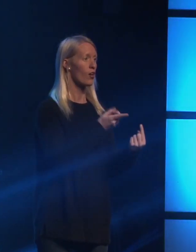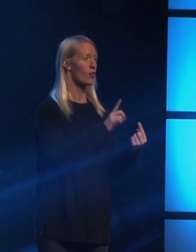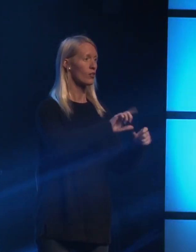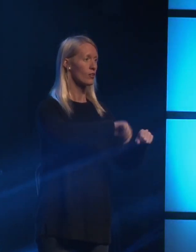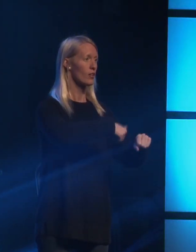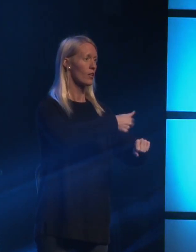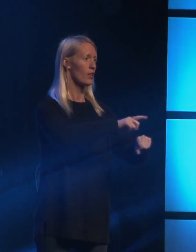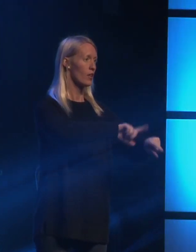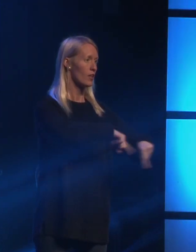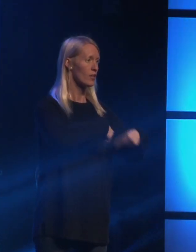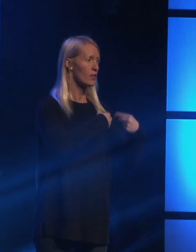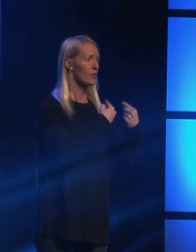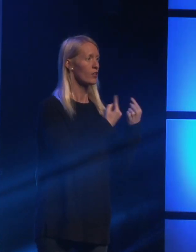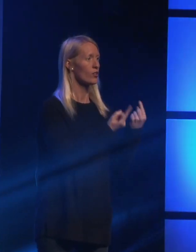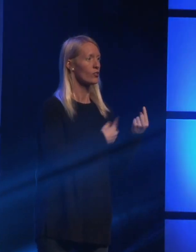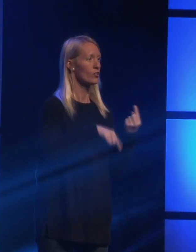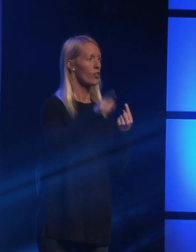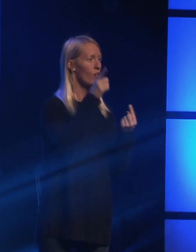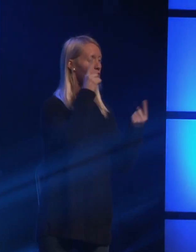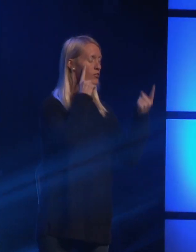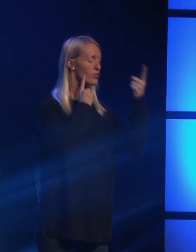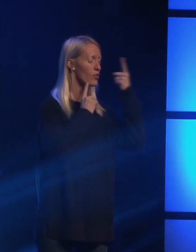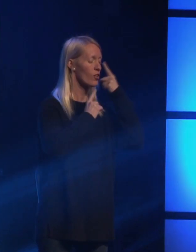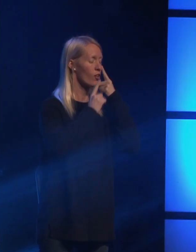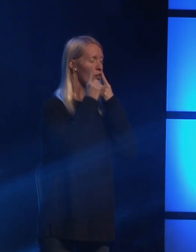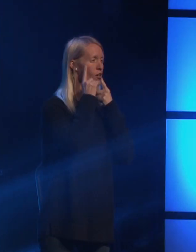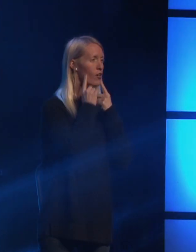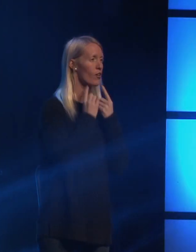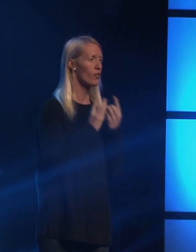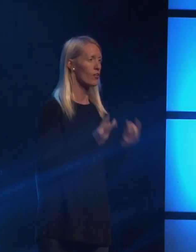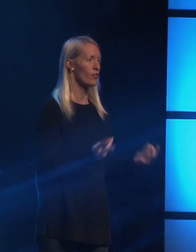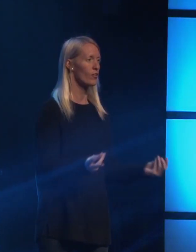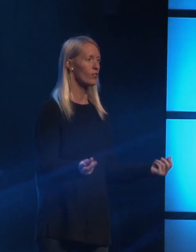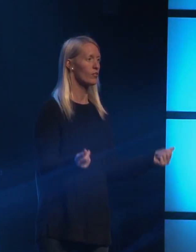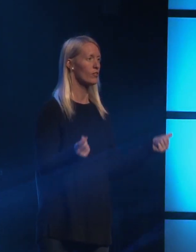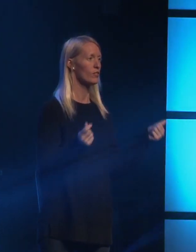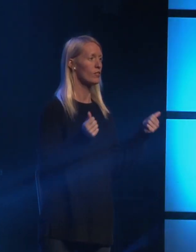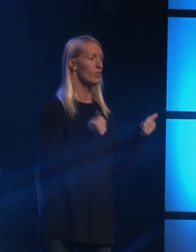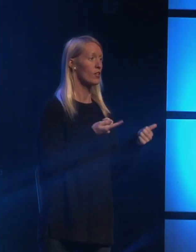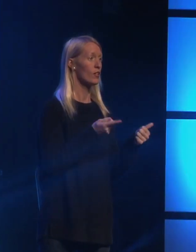How long till these tears are gone?